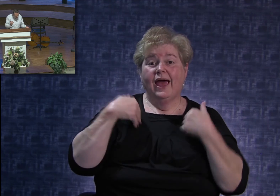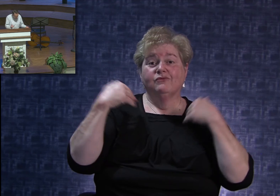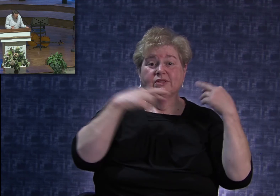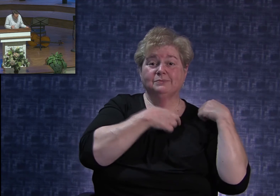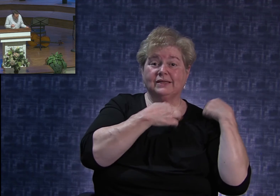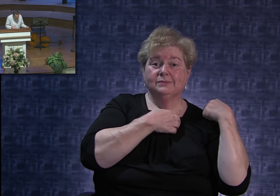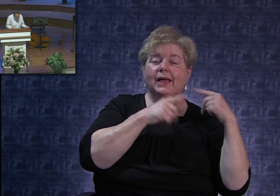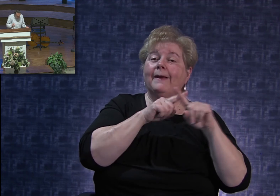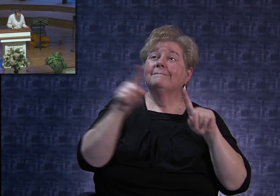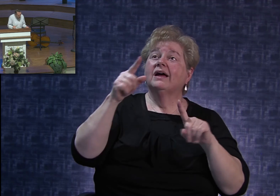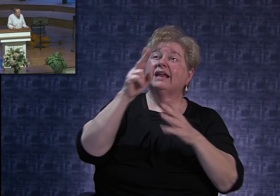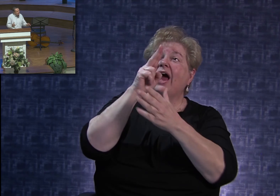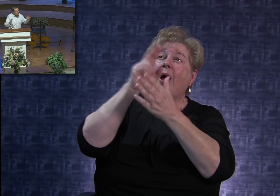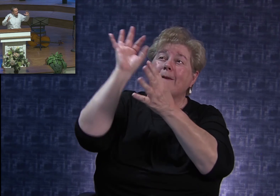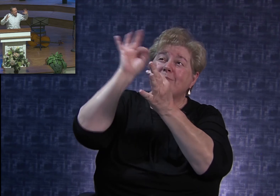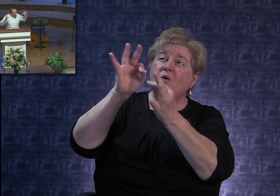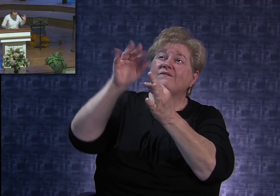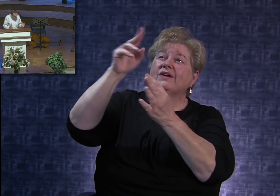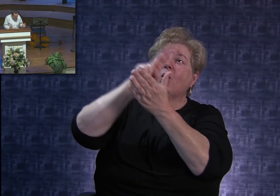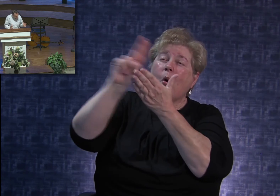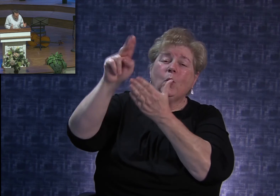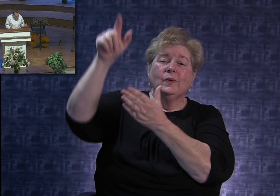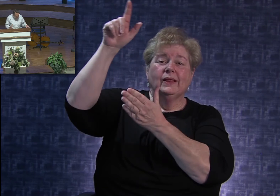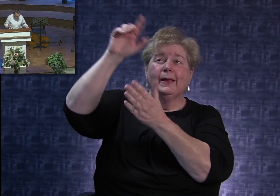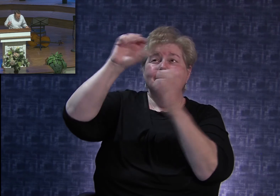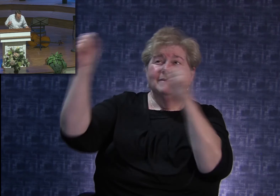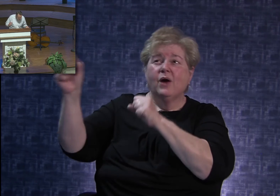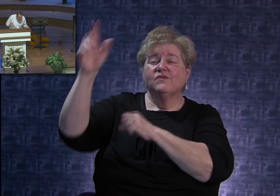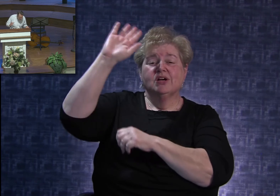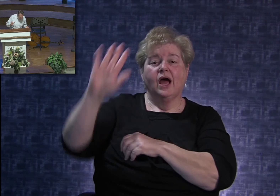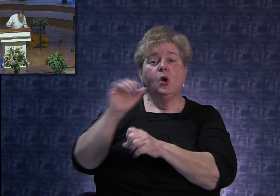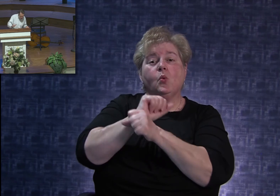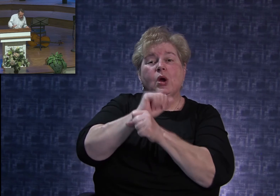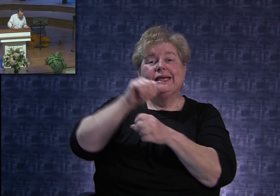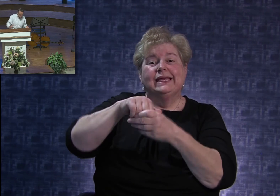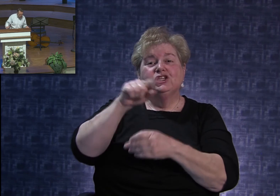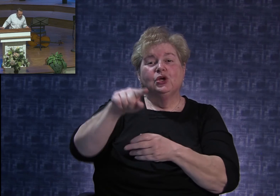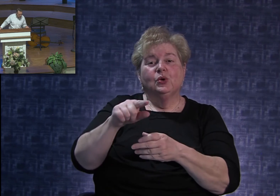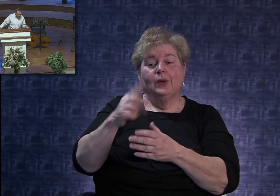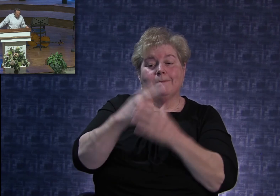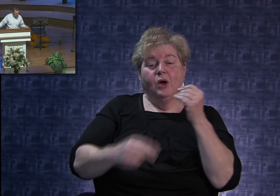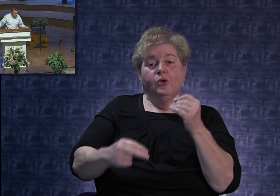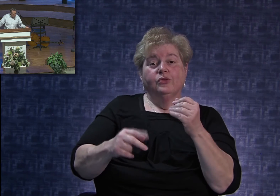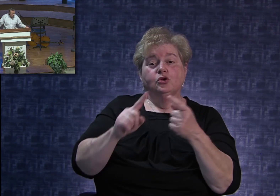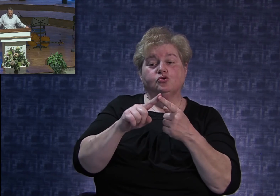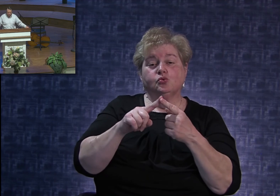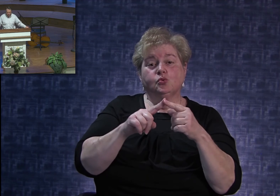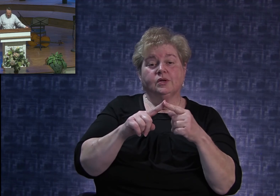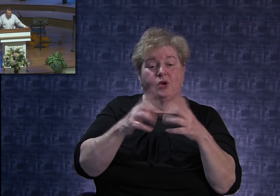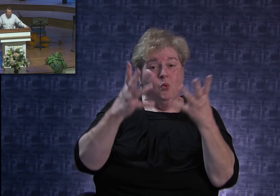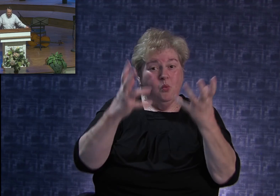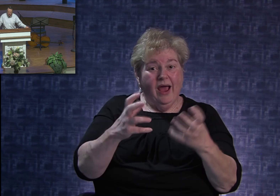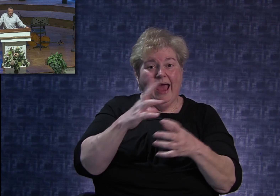there is a sovereign, holy, righteous, all-powerful God working in you both to will and to work